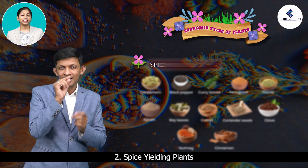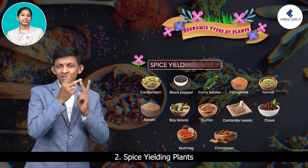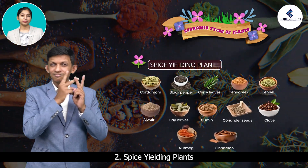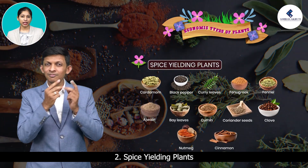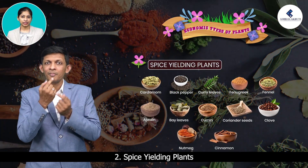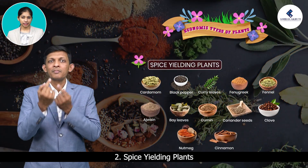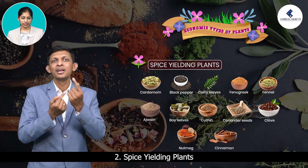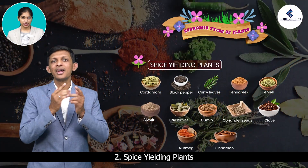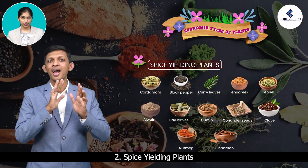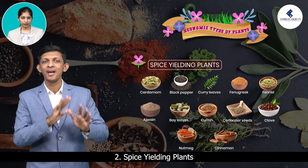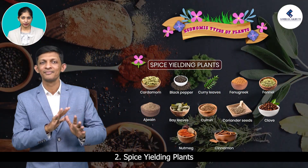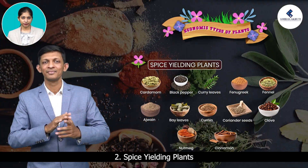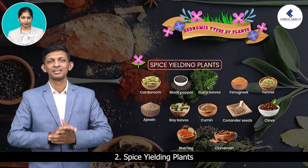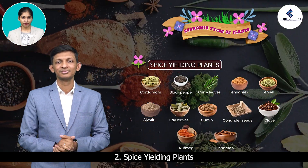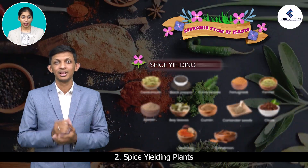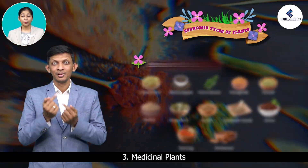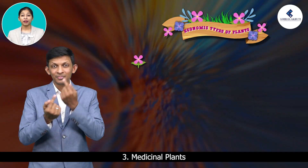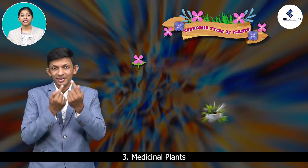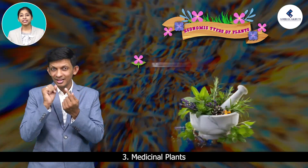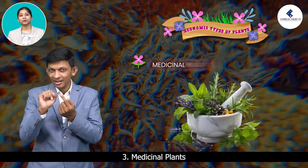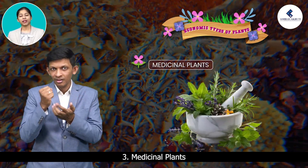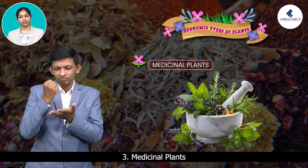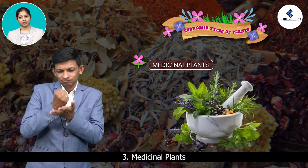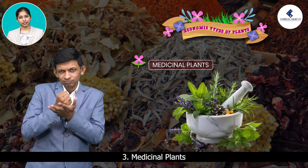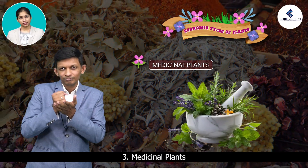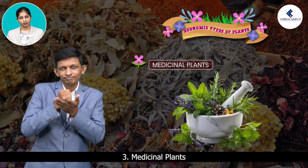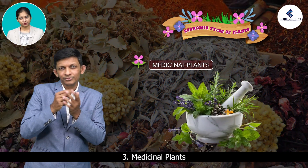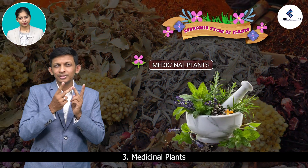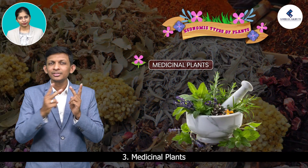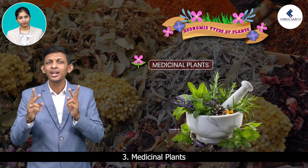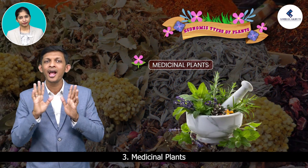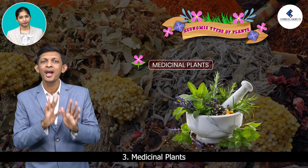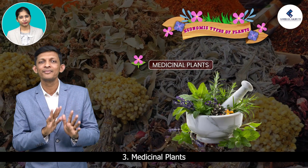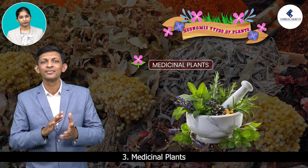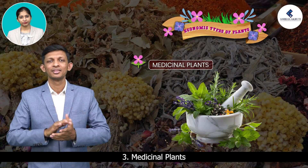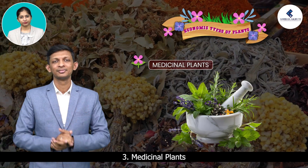Spice yielding plants. Medicinal plants.